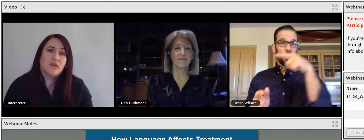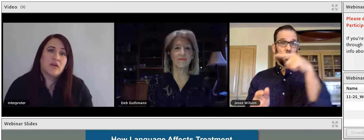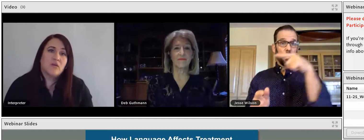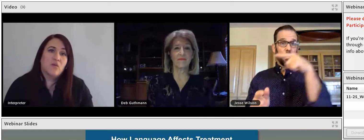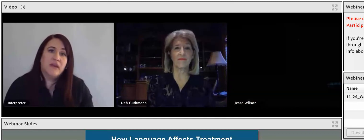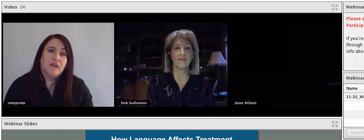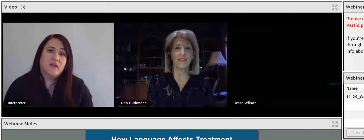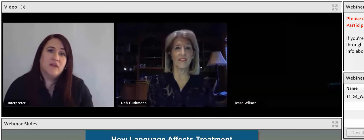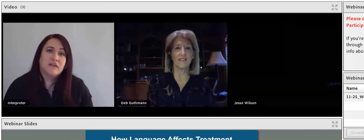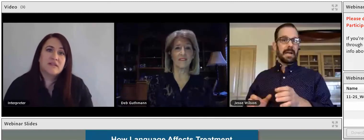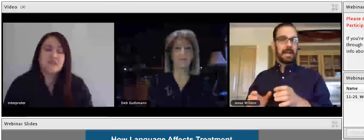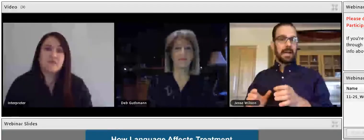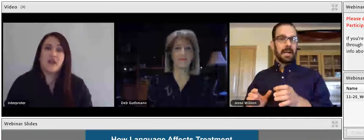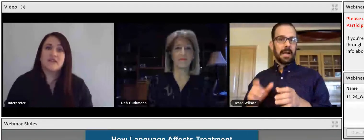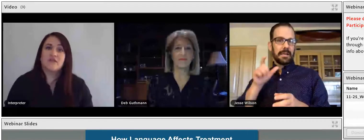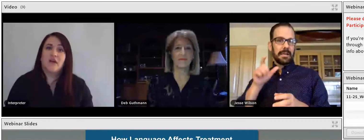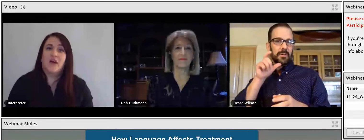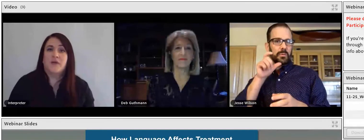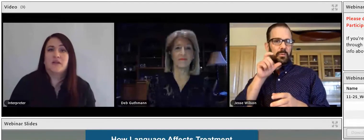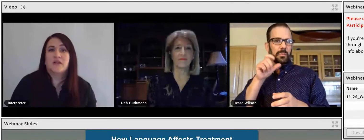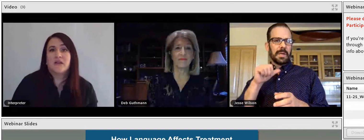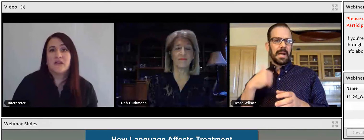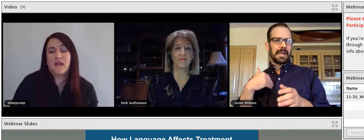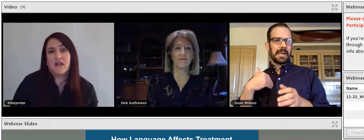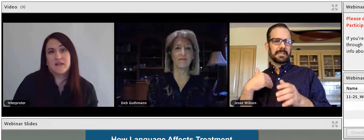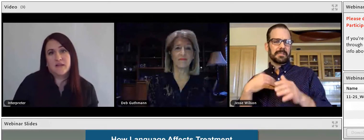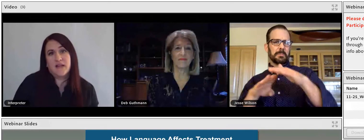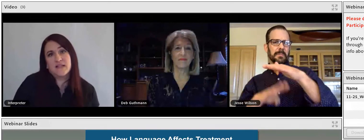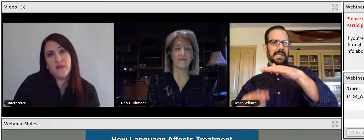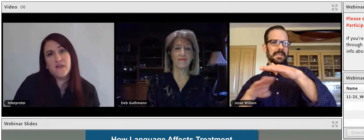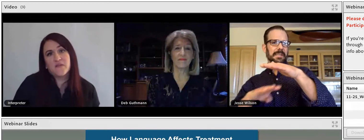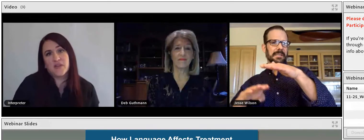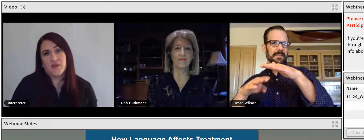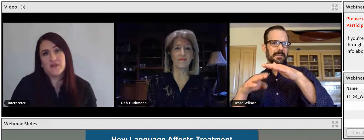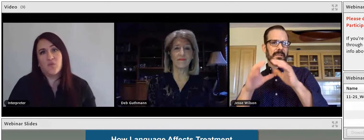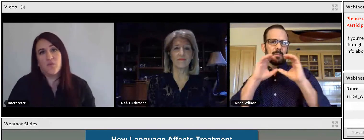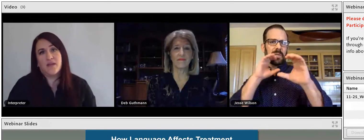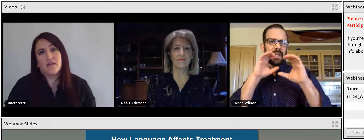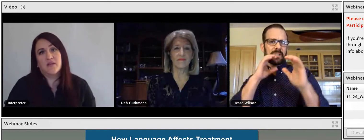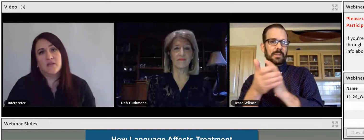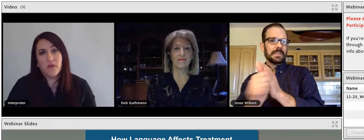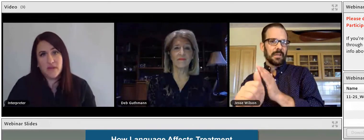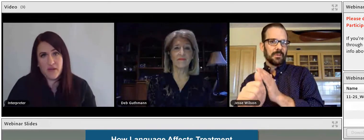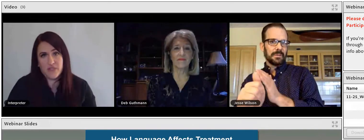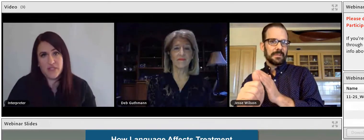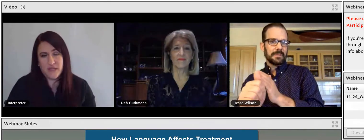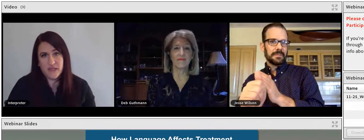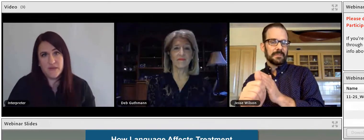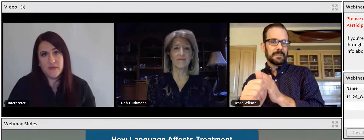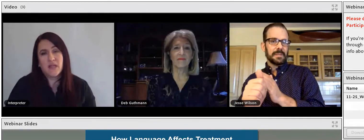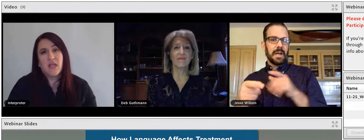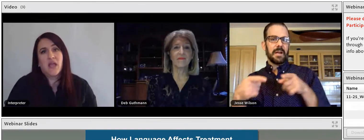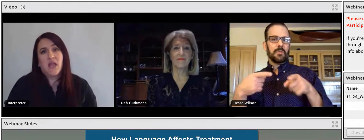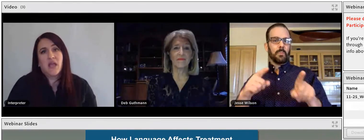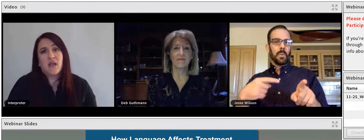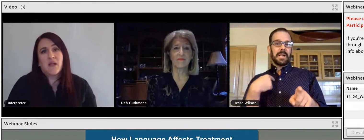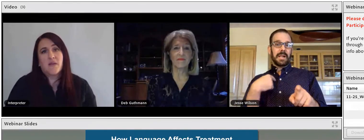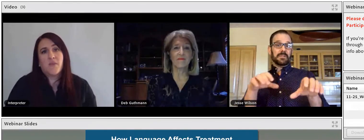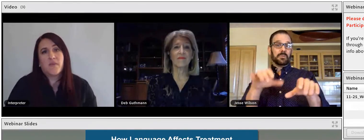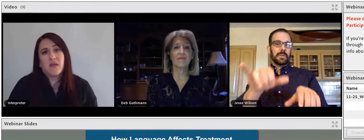maybe will sometimes try to help clearly explain for the person with lower language